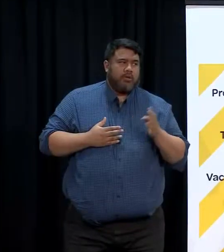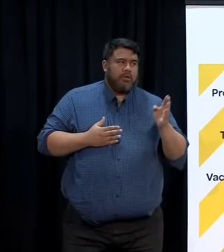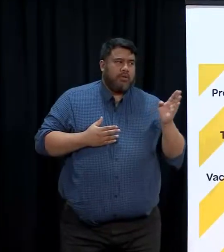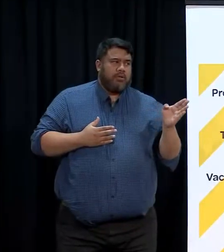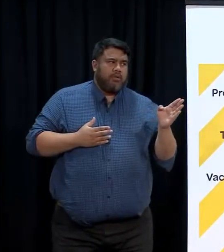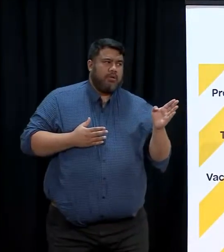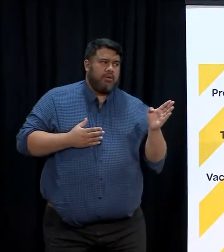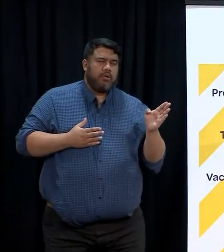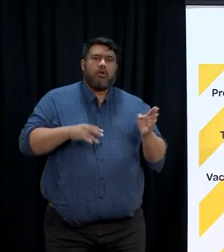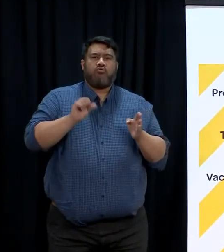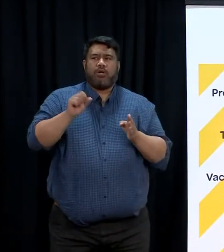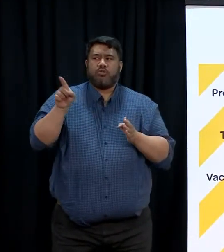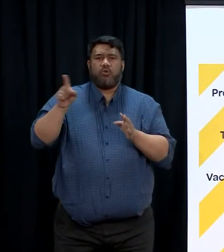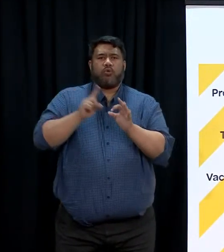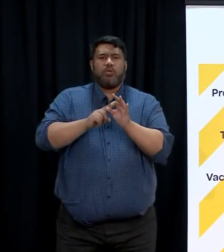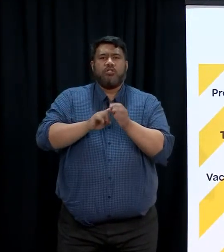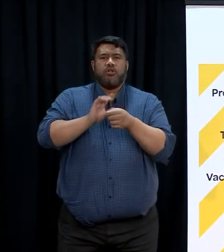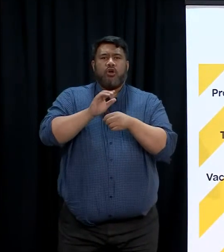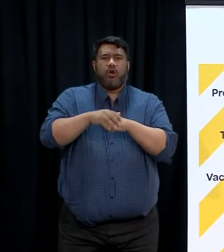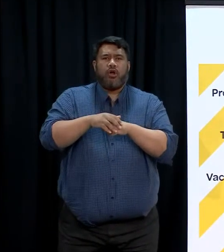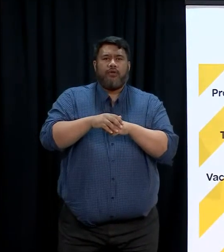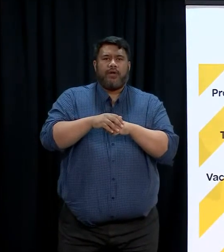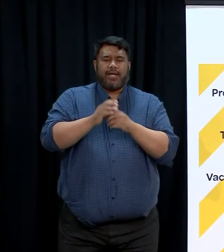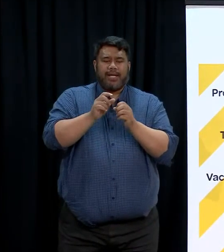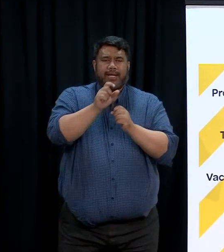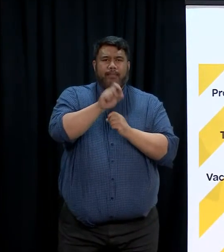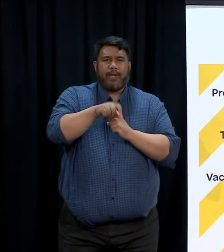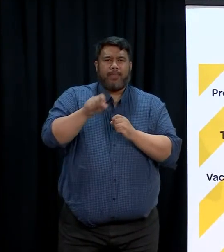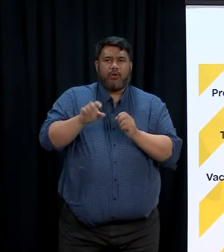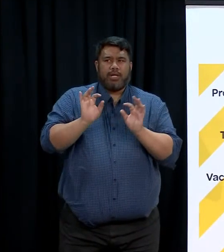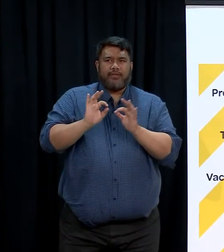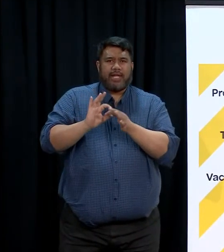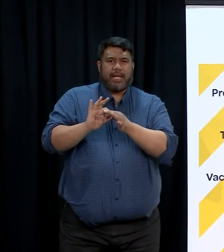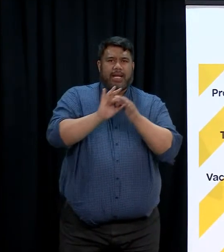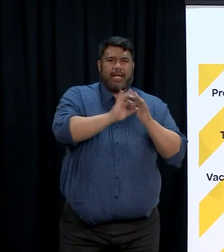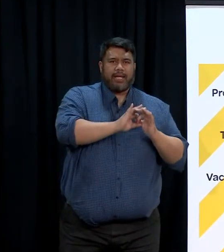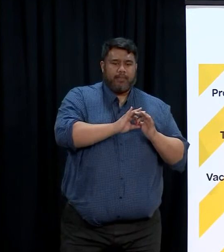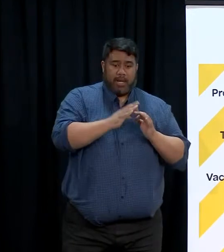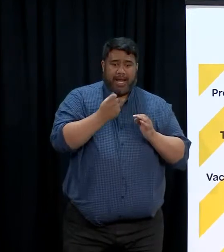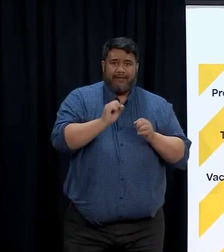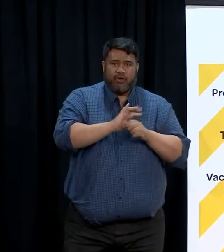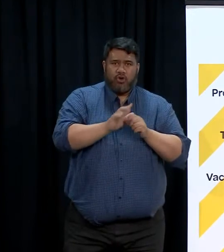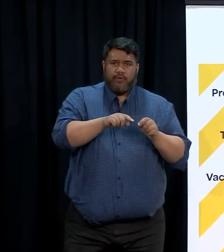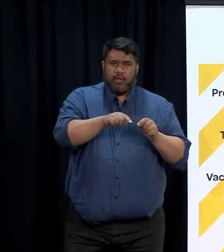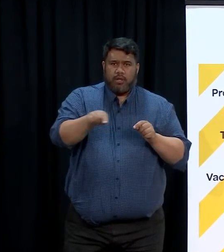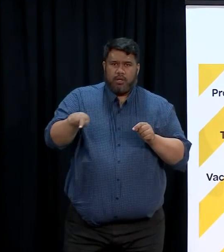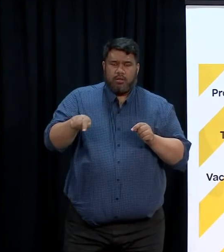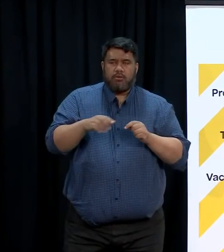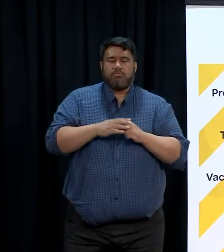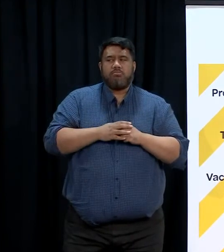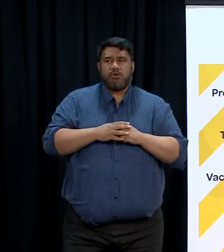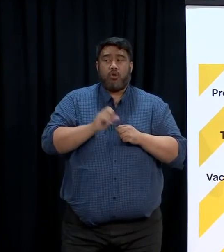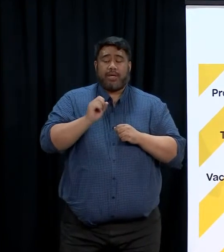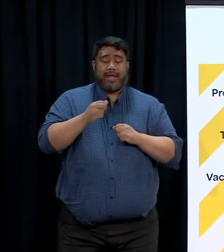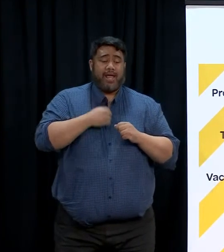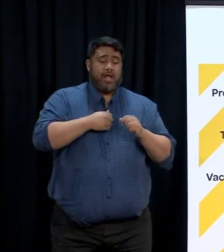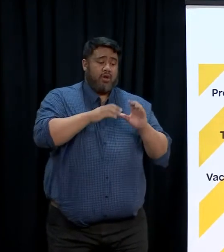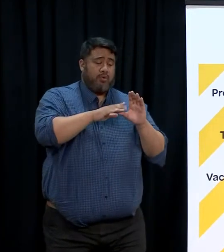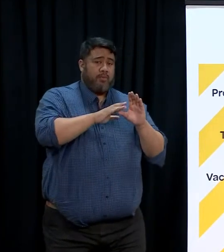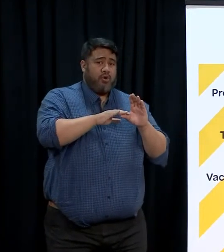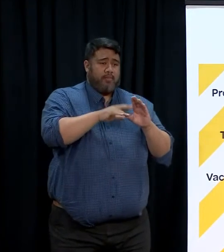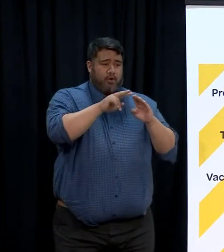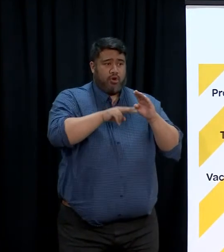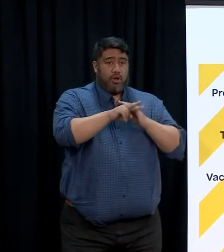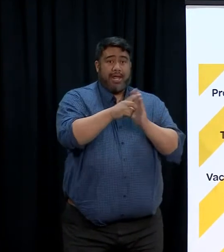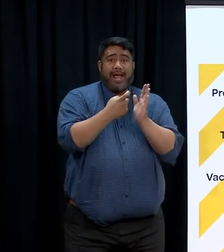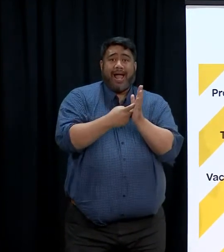question is about unlinked cases. What I would say about unlinked cases is, well, first of all, I would say that the modelling does still show that the R